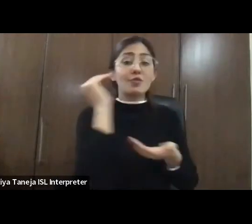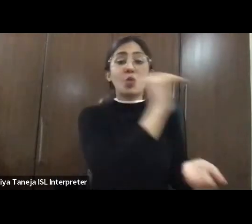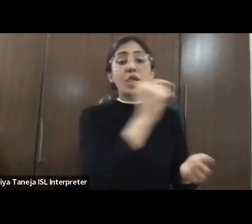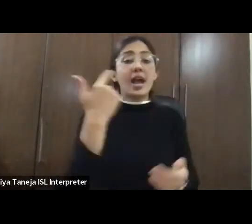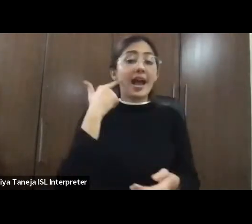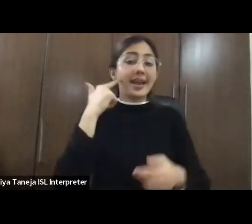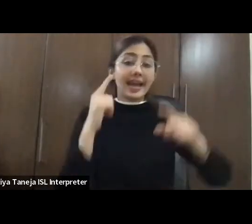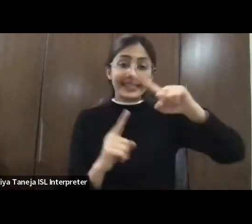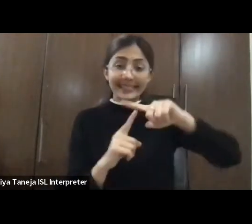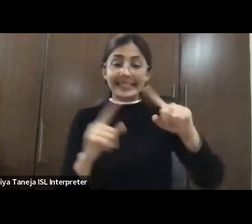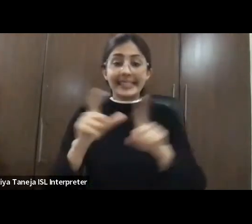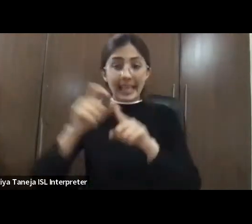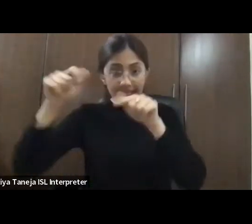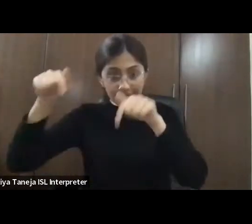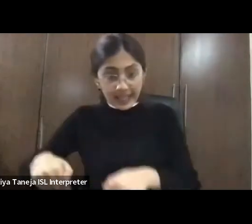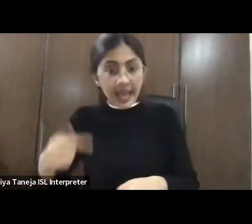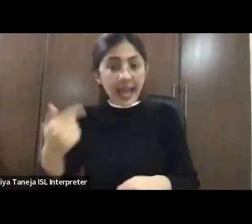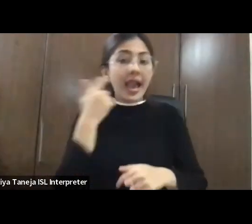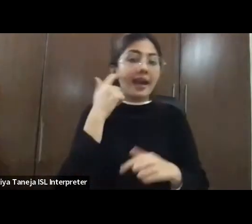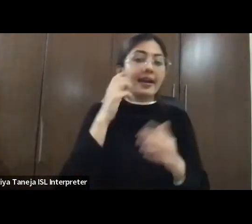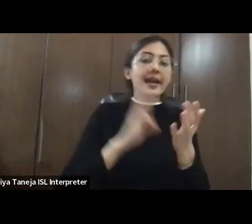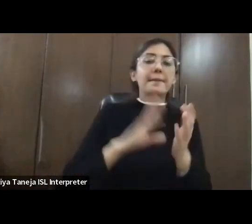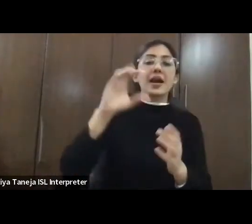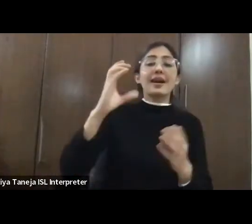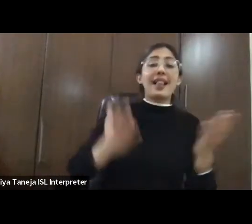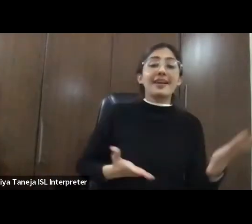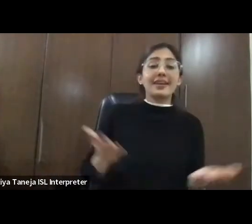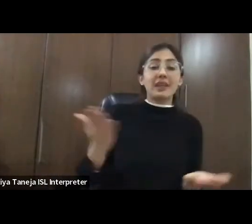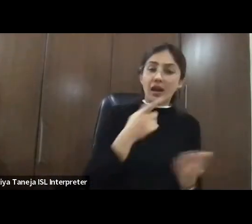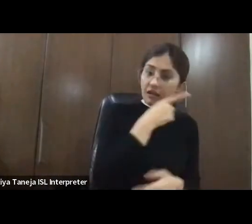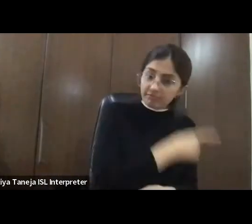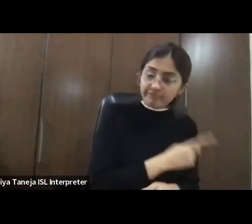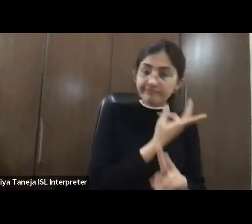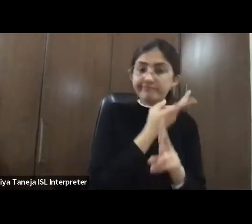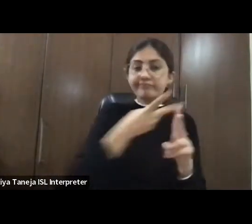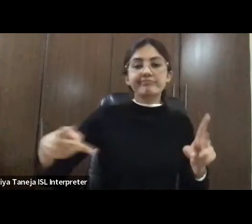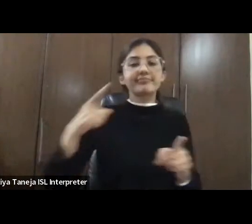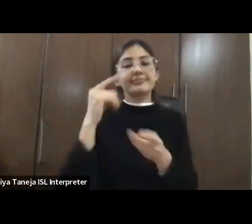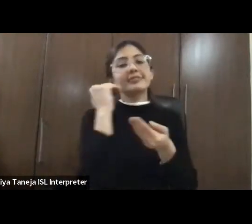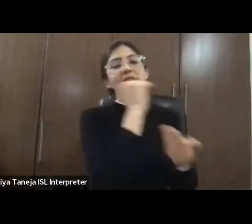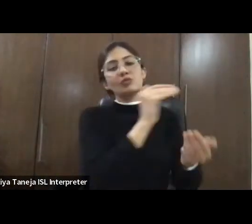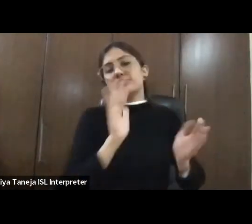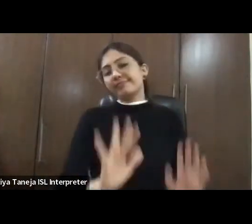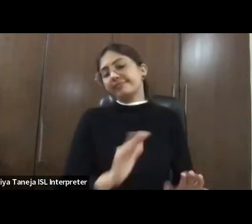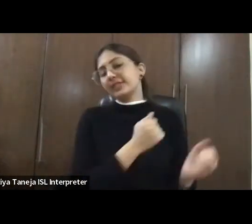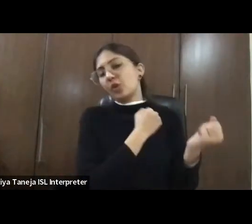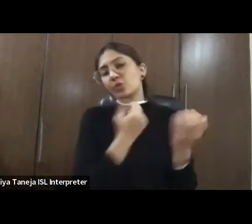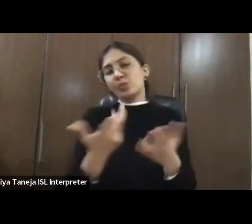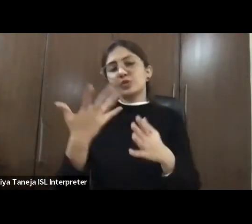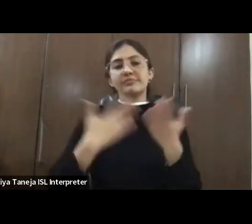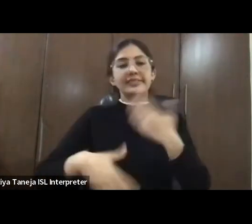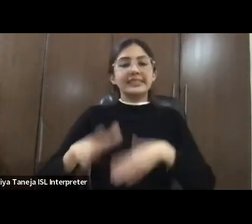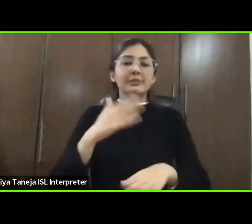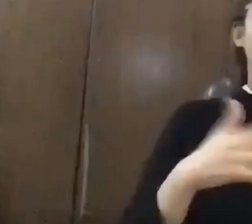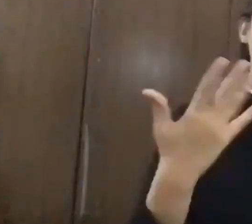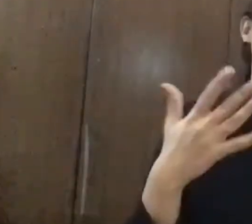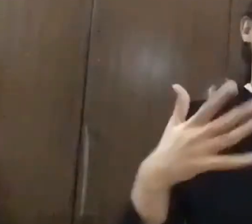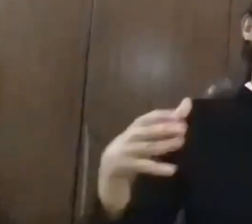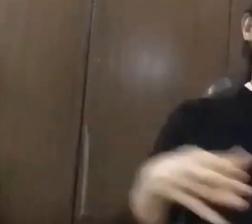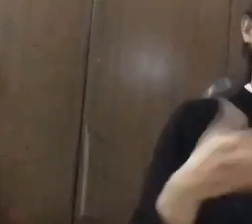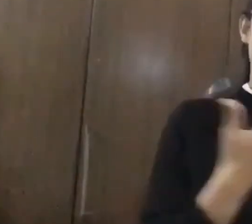IIM Calcutta, and the Helen Keller Award for his contribution in the disability sector. Over to you, Mr. Pradeep